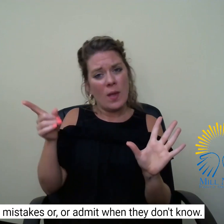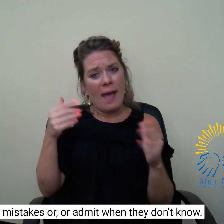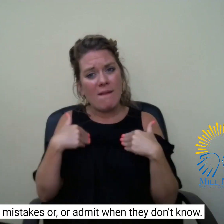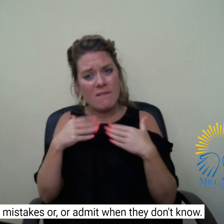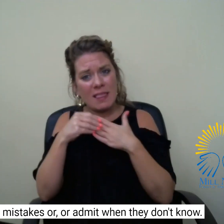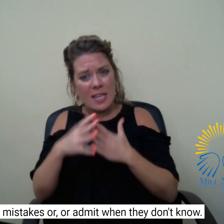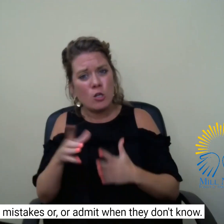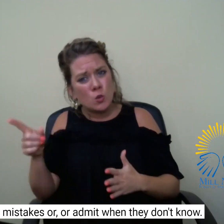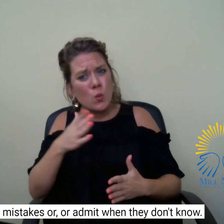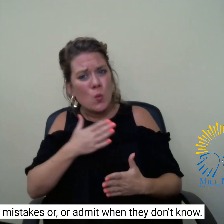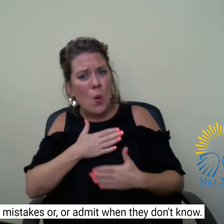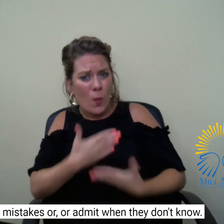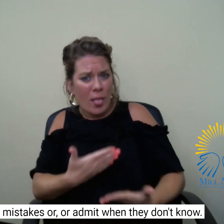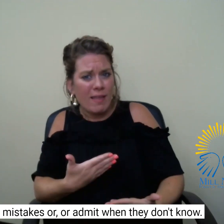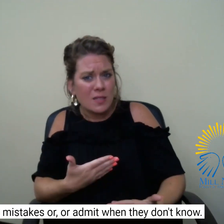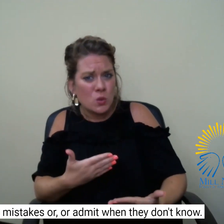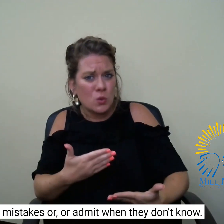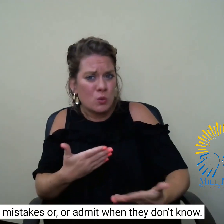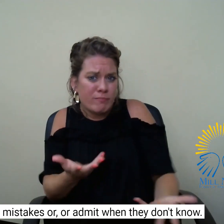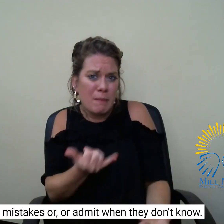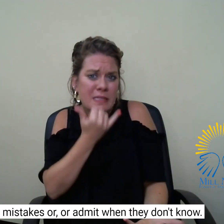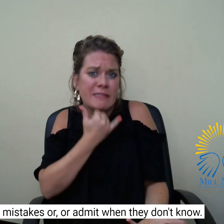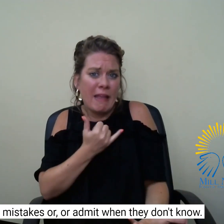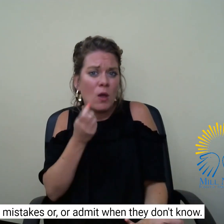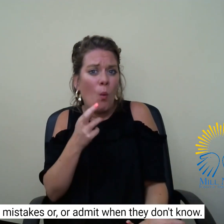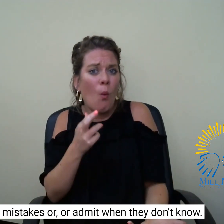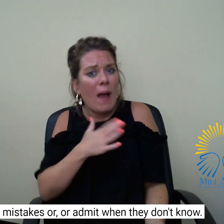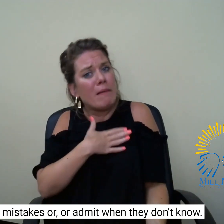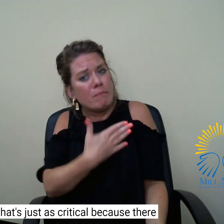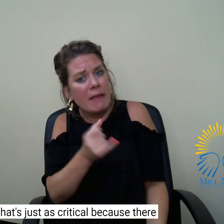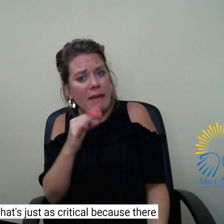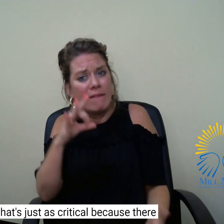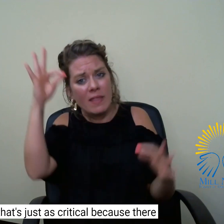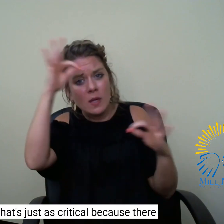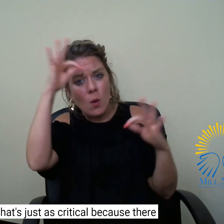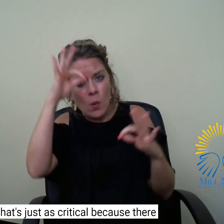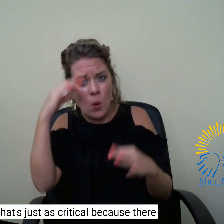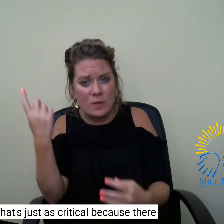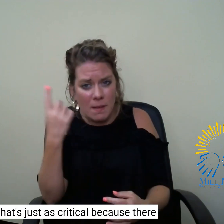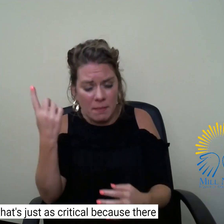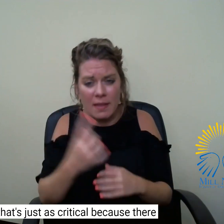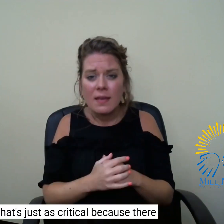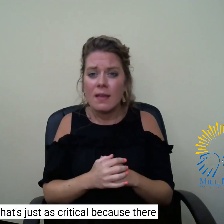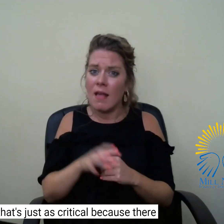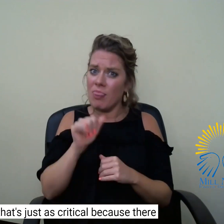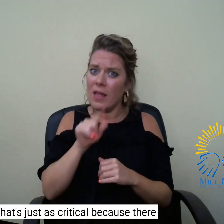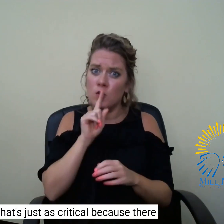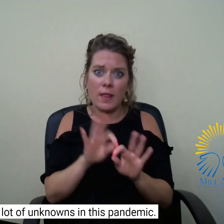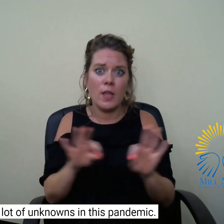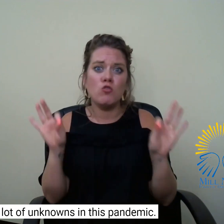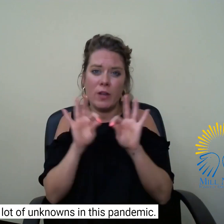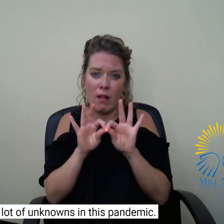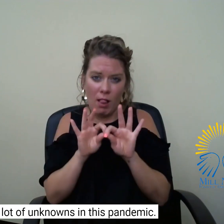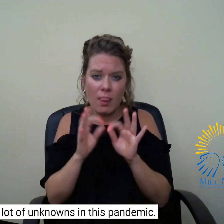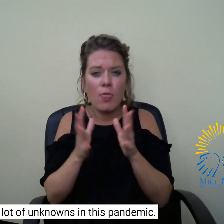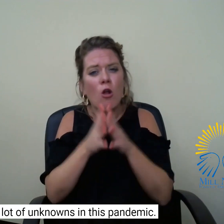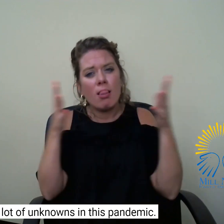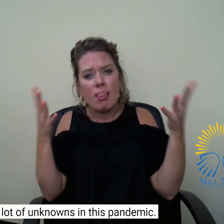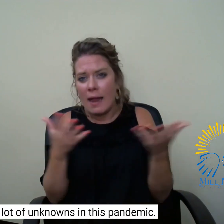admit mistakes or admit when they don't know. And that's just as critical because there are a lot of unknowns